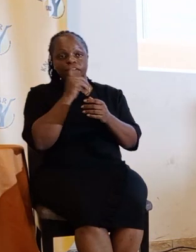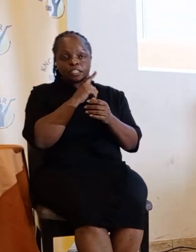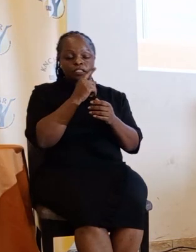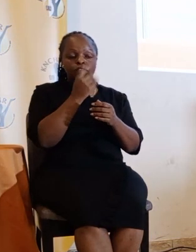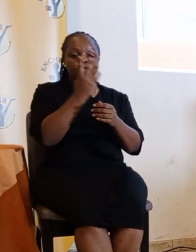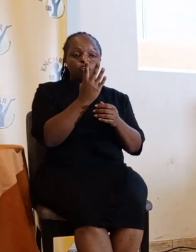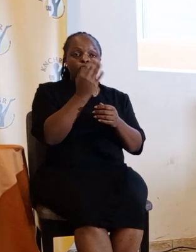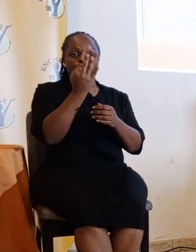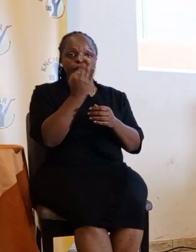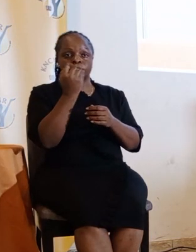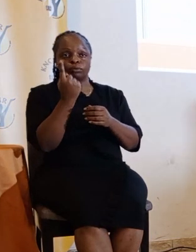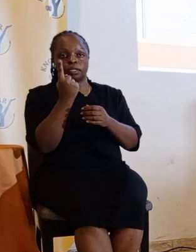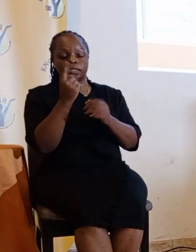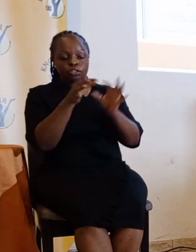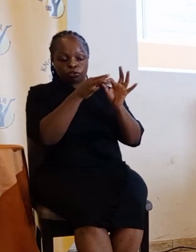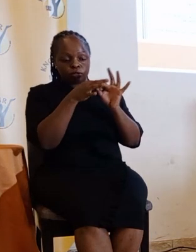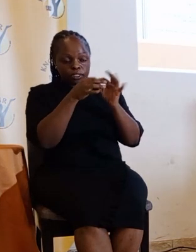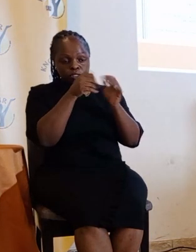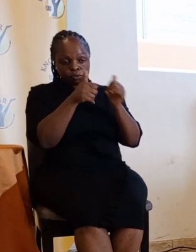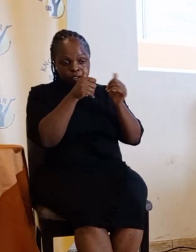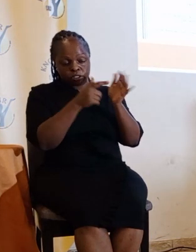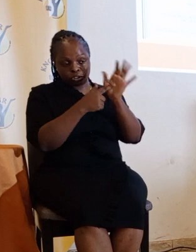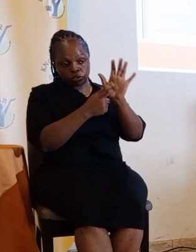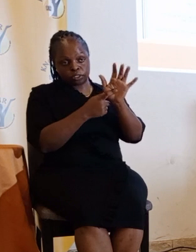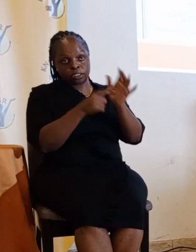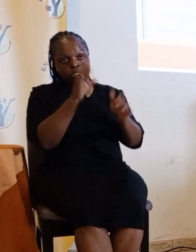431 units, which reflects a